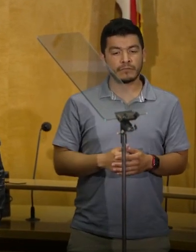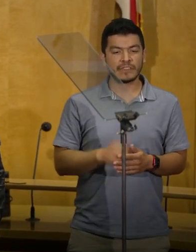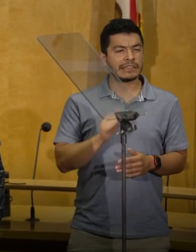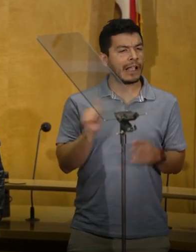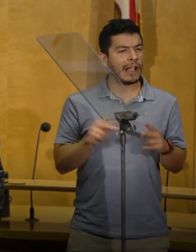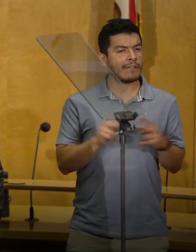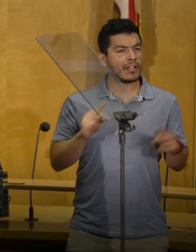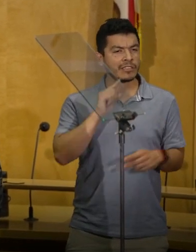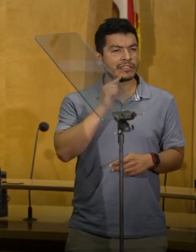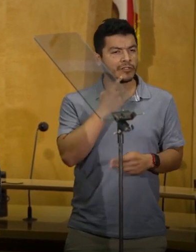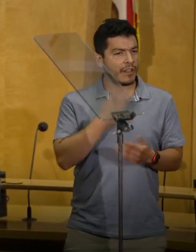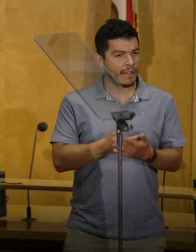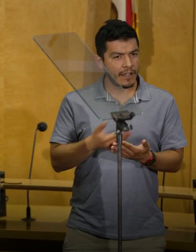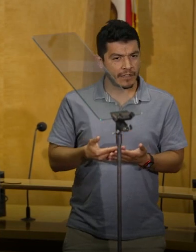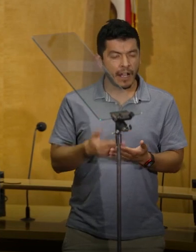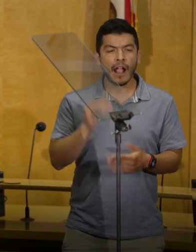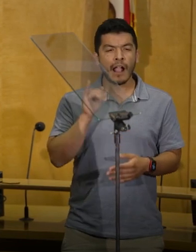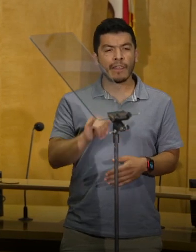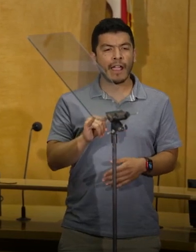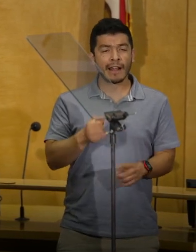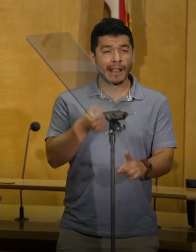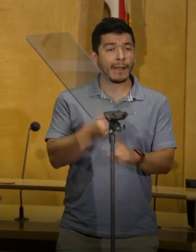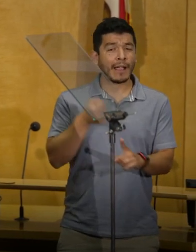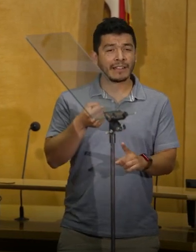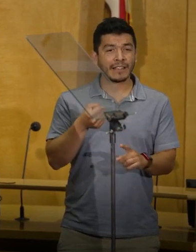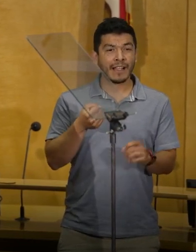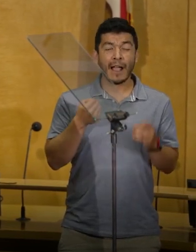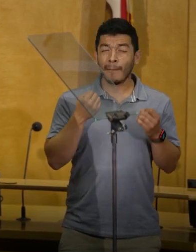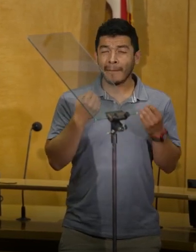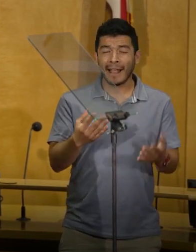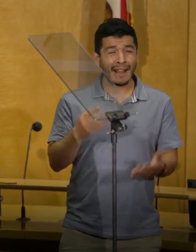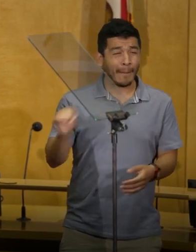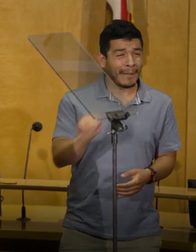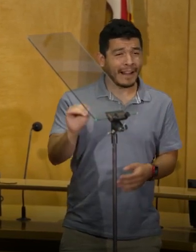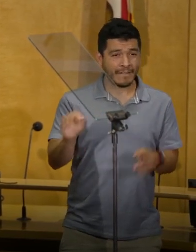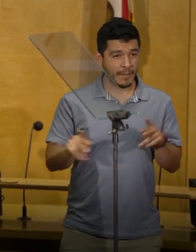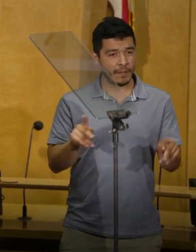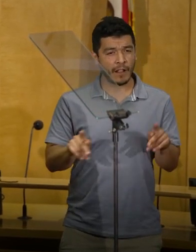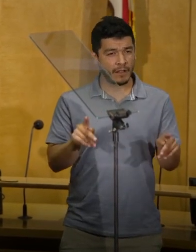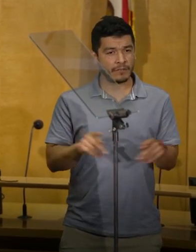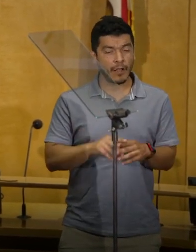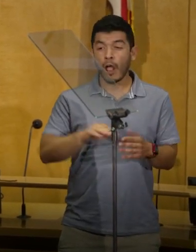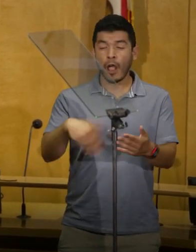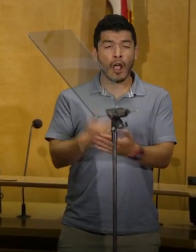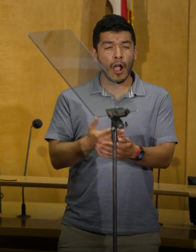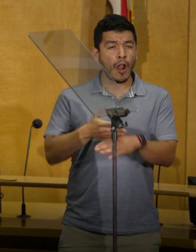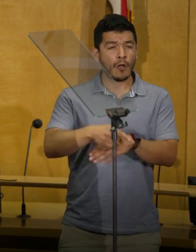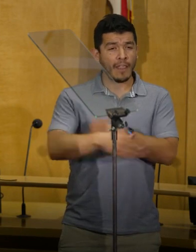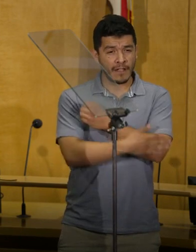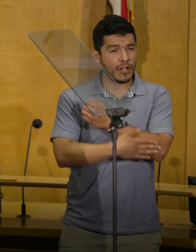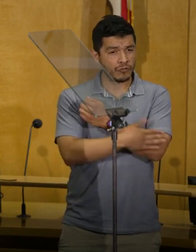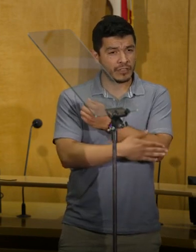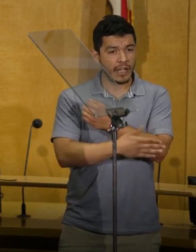a very serious thing that impacts thousands, if not millions, of people all across this